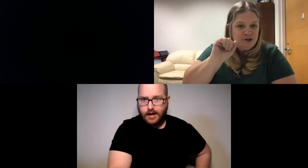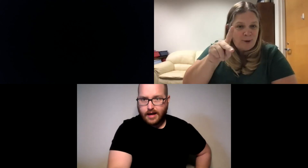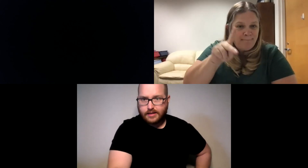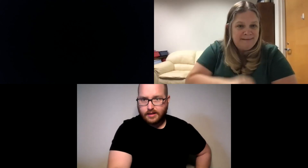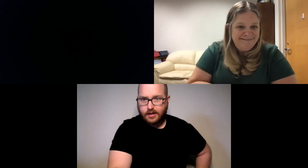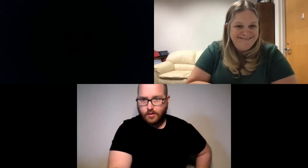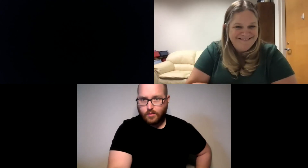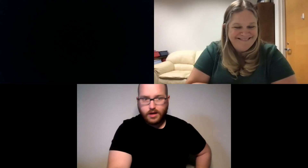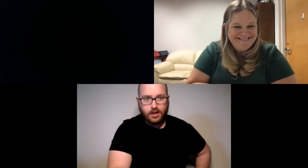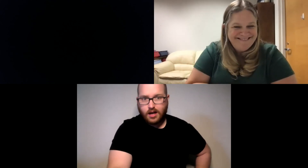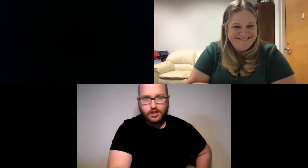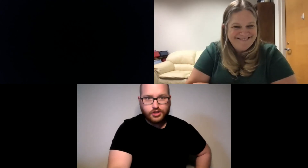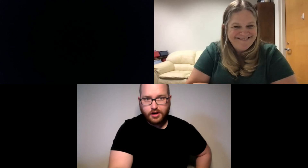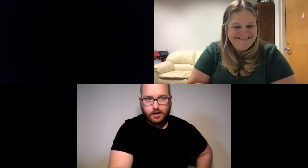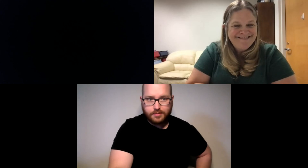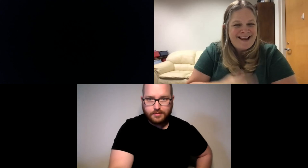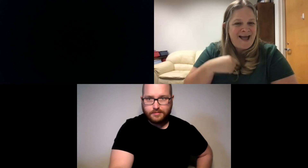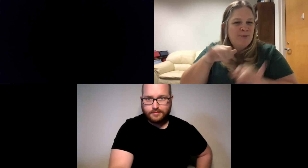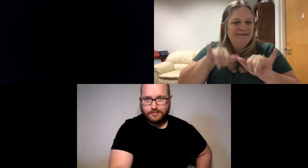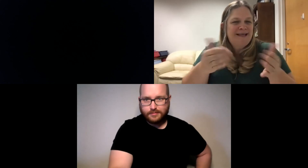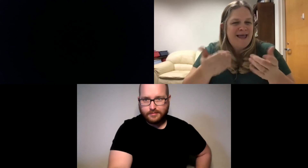tomorrow at 1 o'clock sharp.